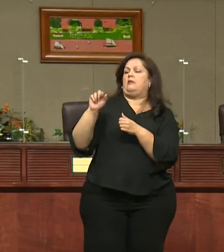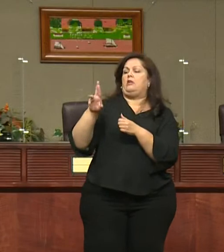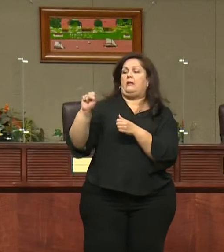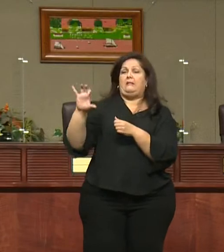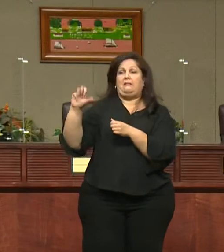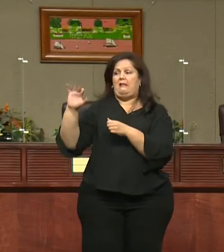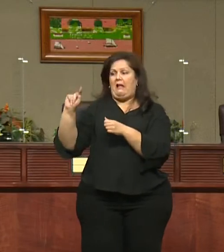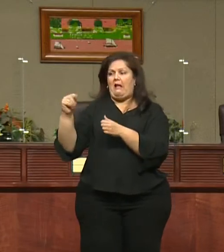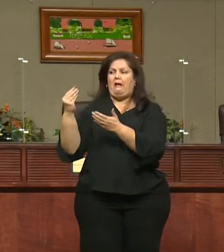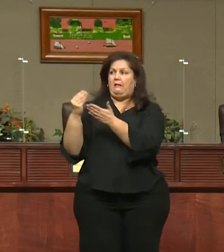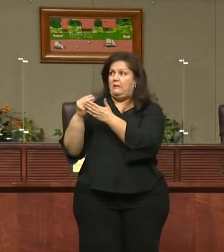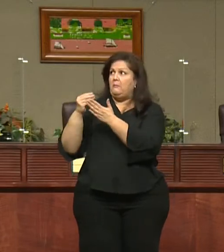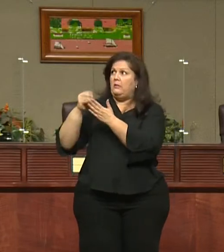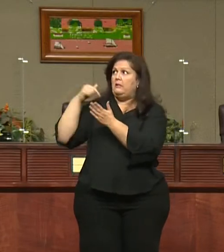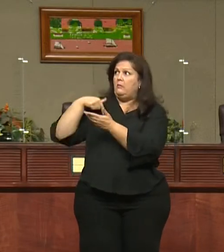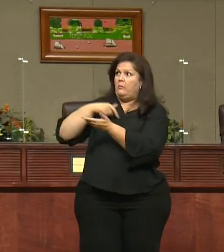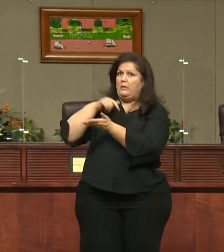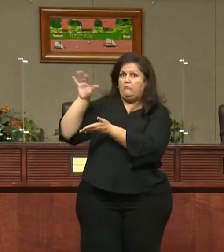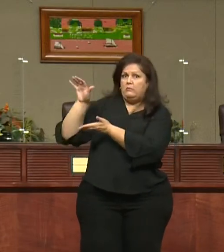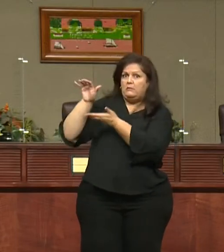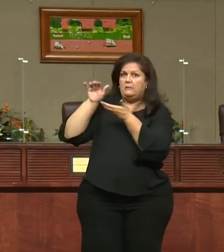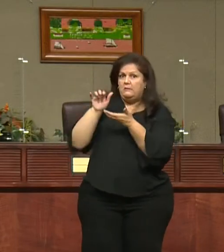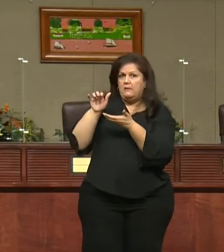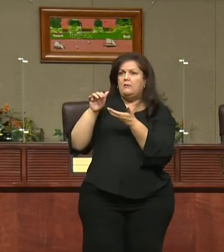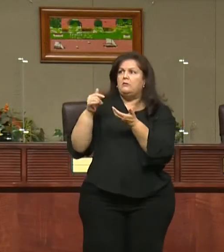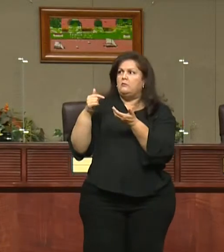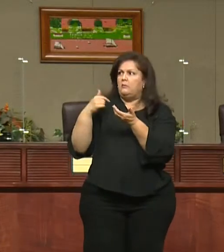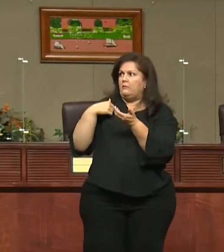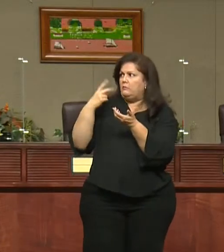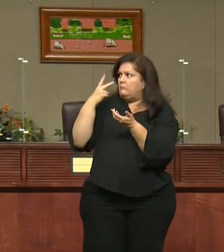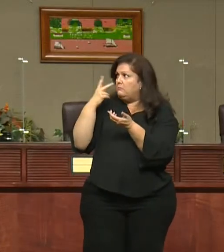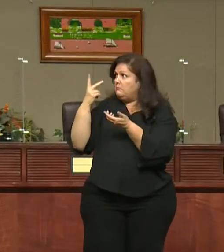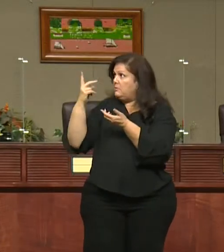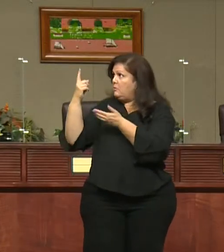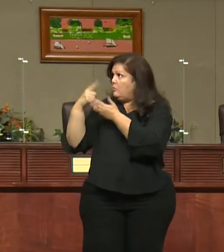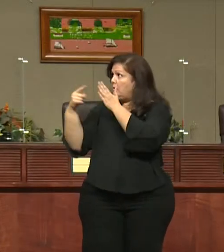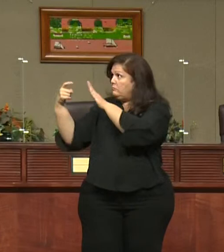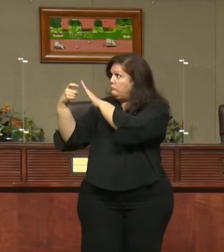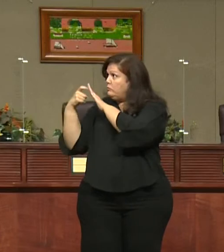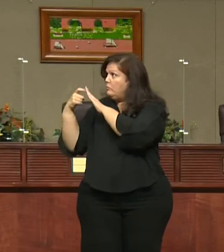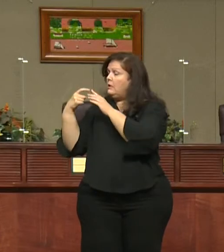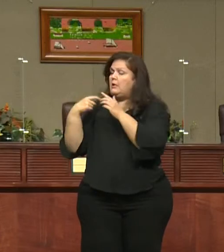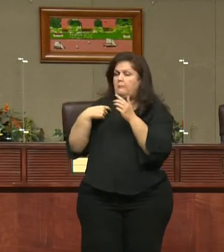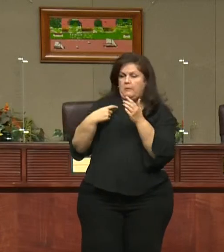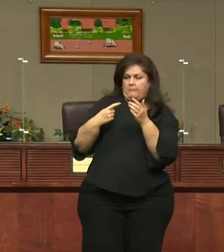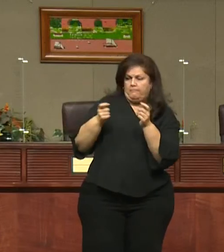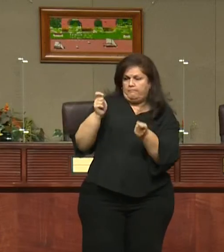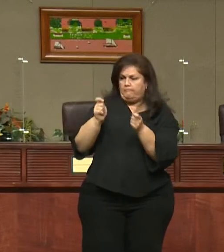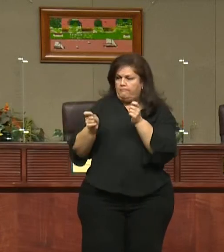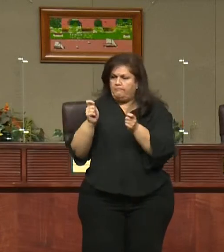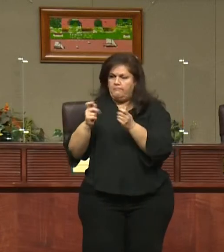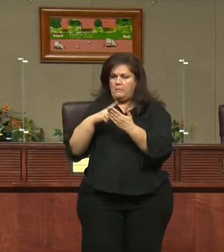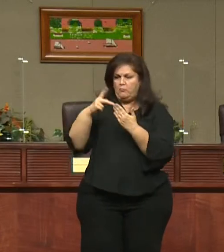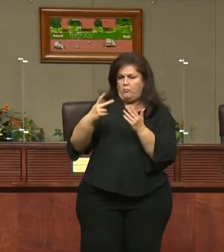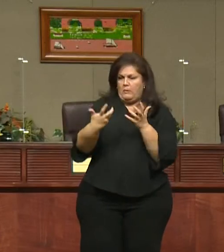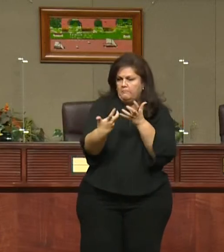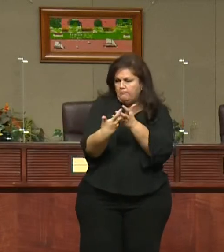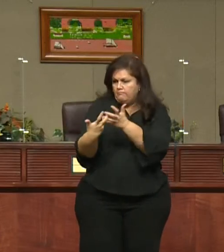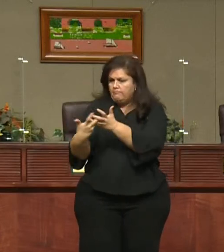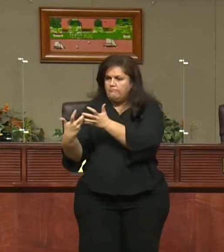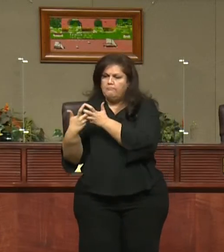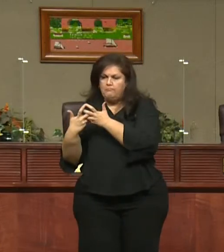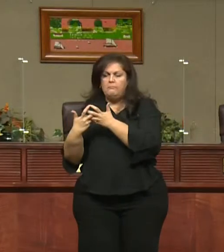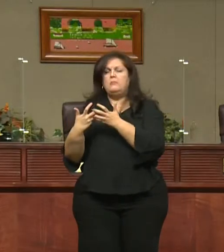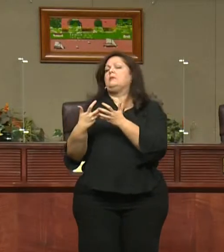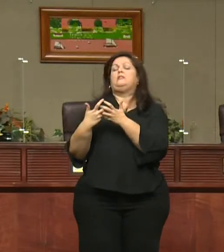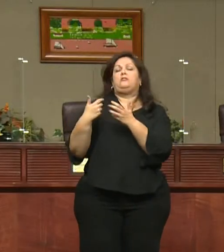dollars that are being provided to our local communities, and so we want to program them appropriately so that we get a good